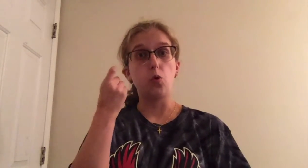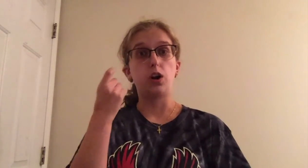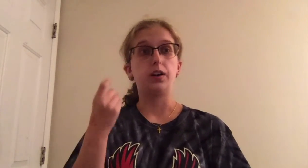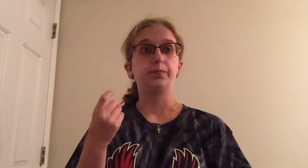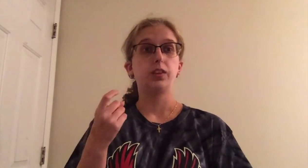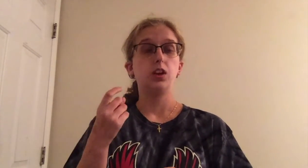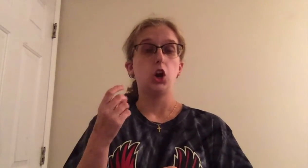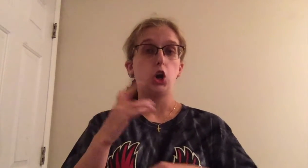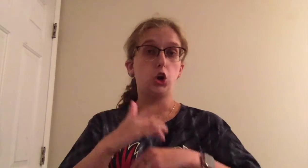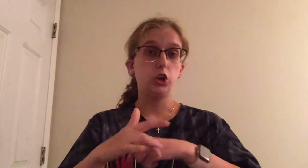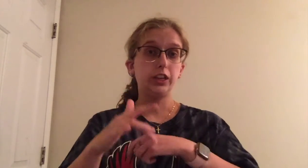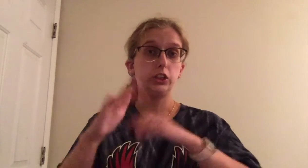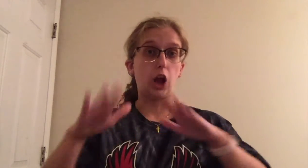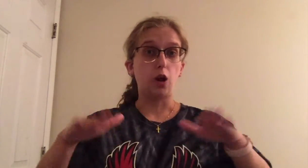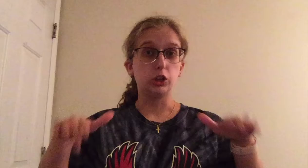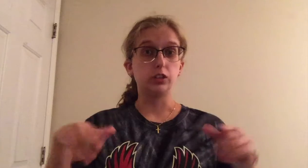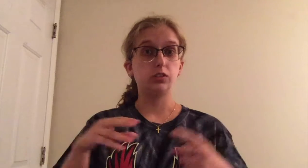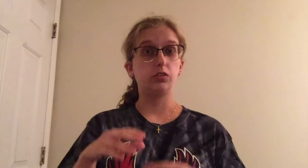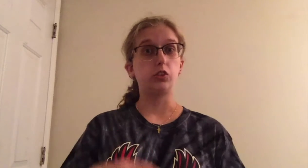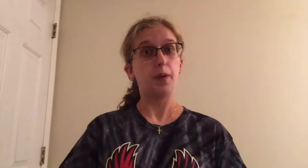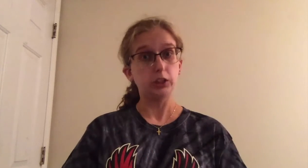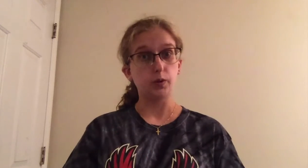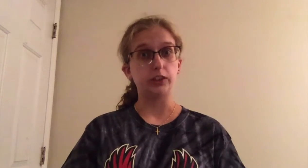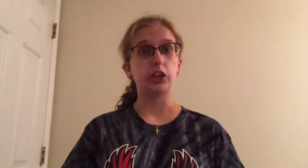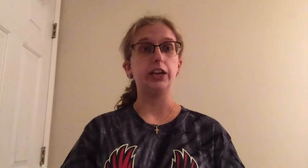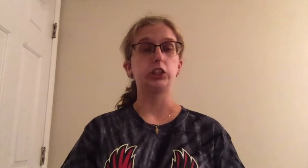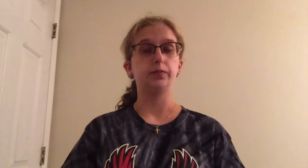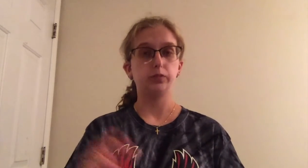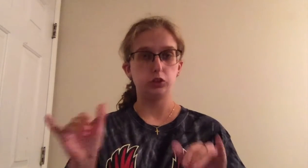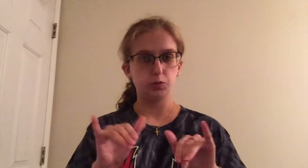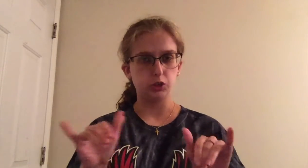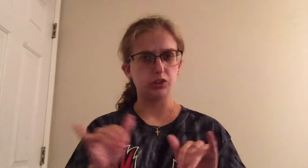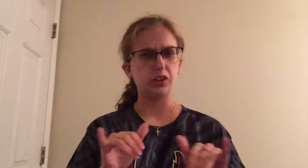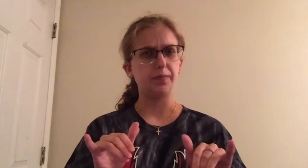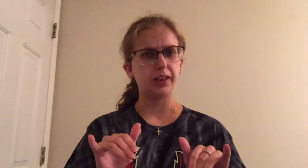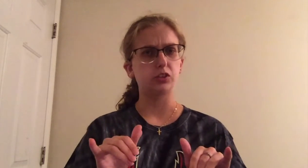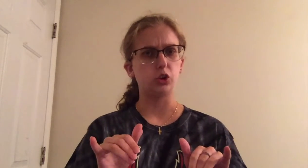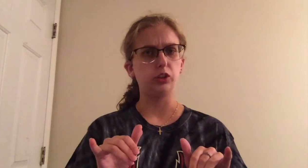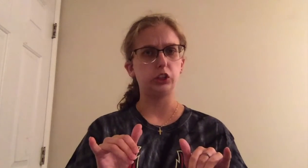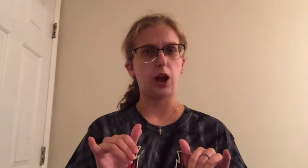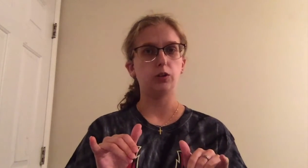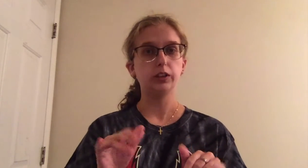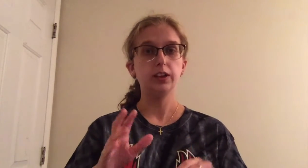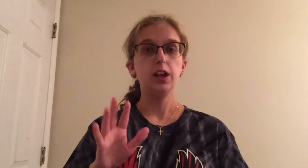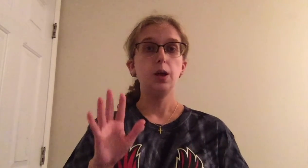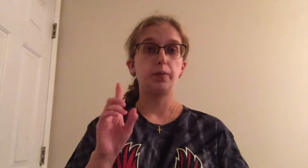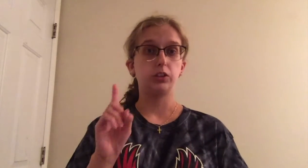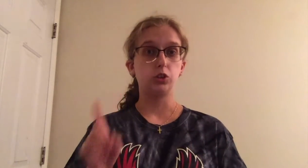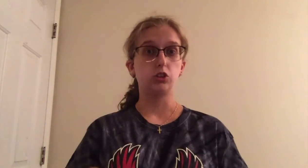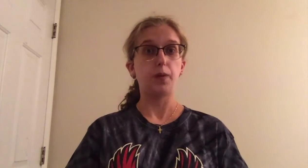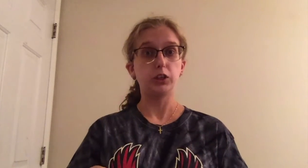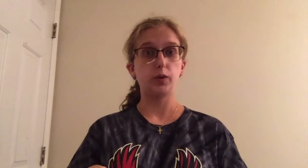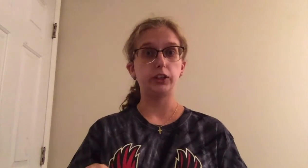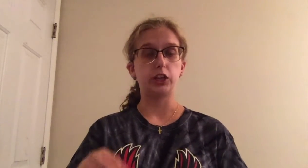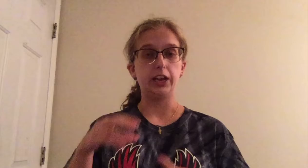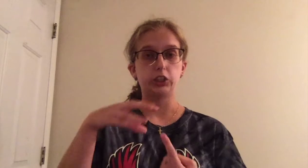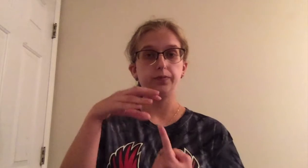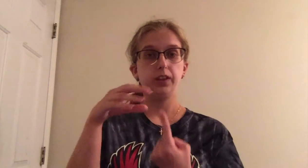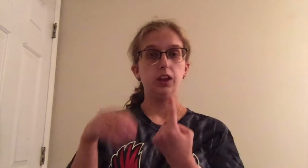for early childhood special education, you would do the same thing as early childhood, but to do special education, you